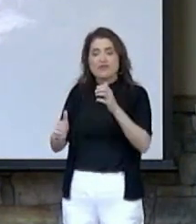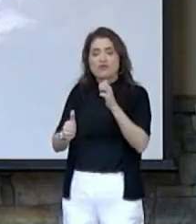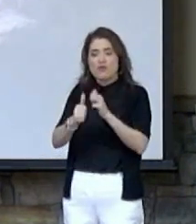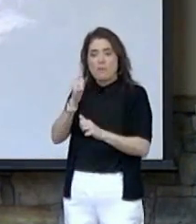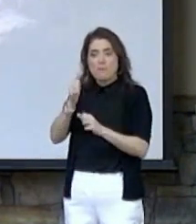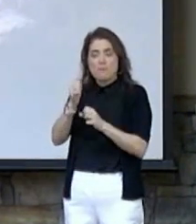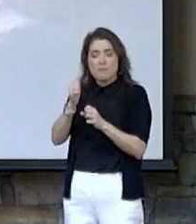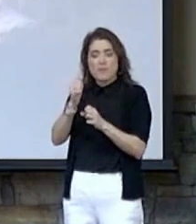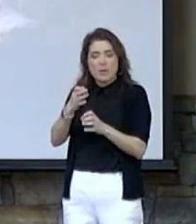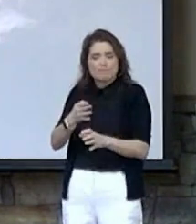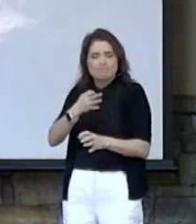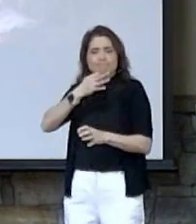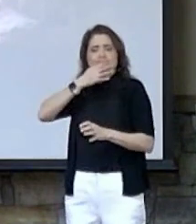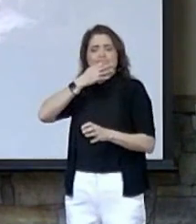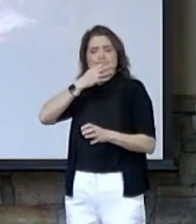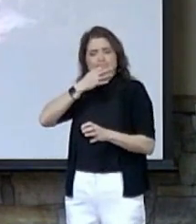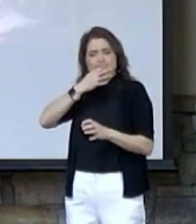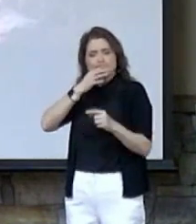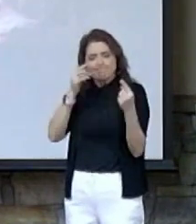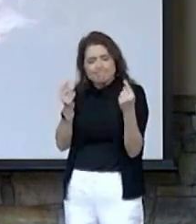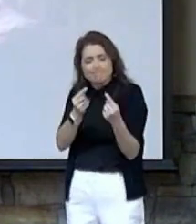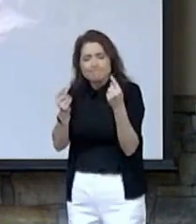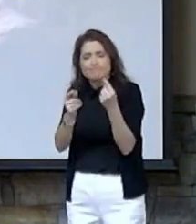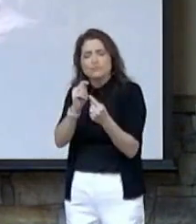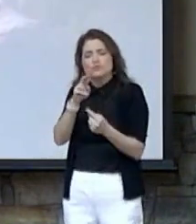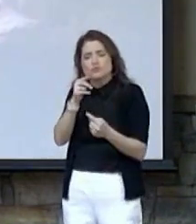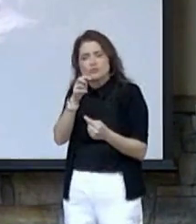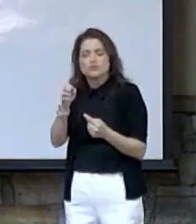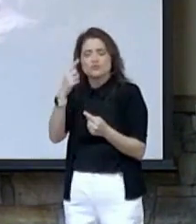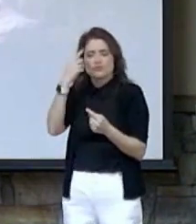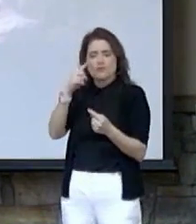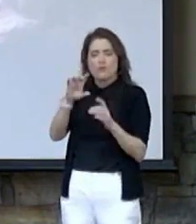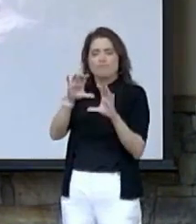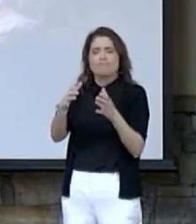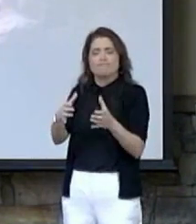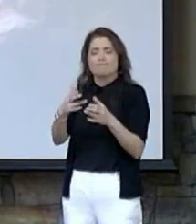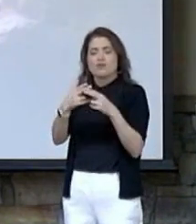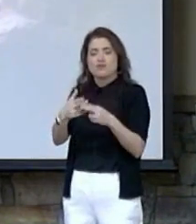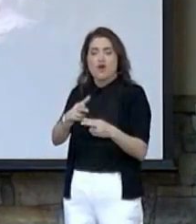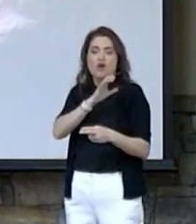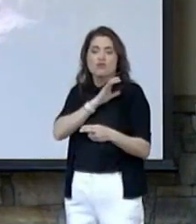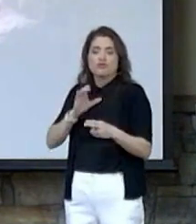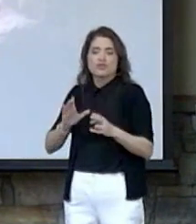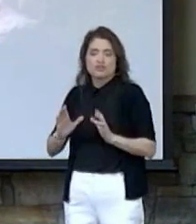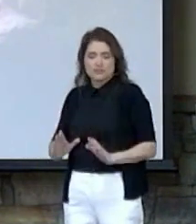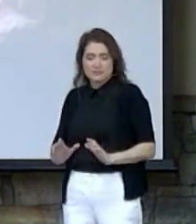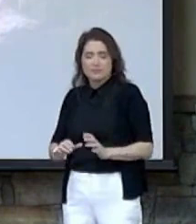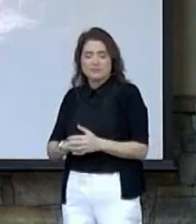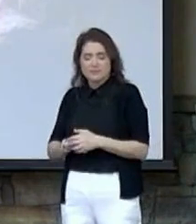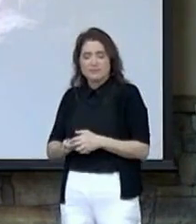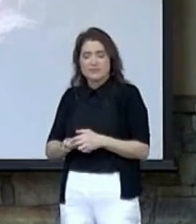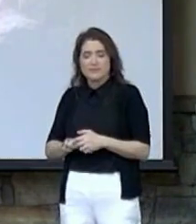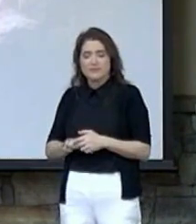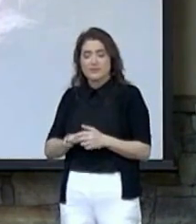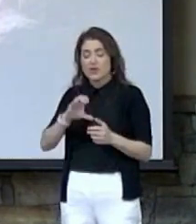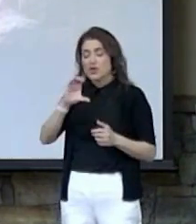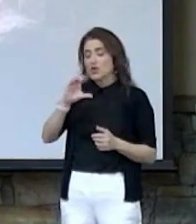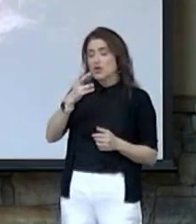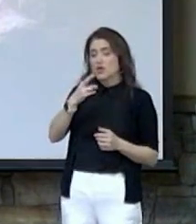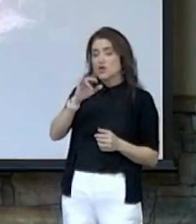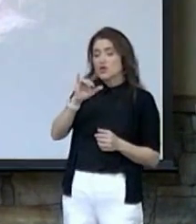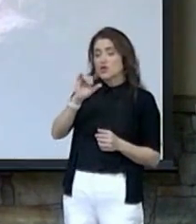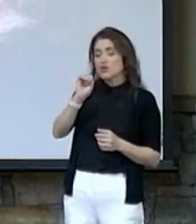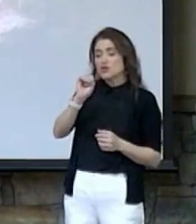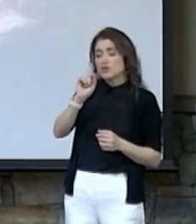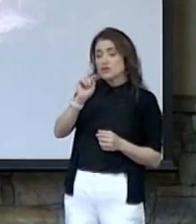tortures on a class hated for their abominations, called Christians by the populace. Christus, for whom the name